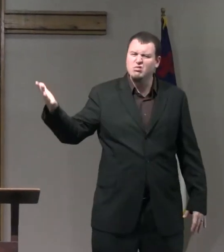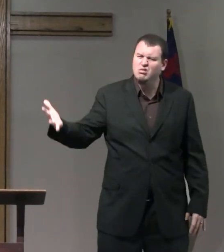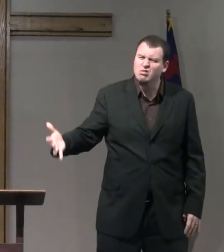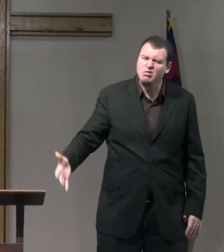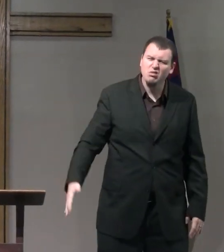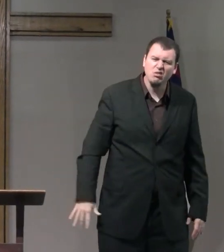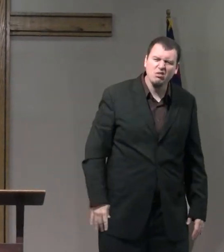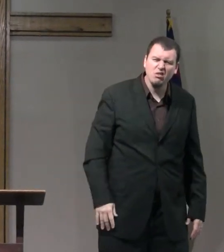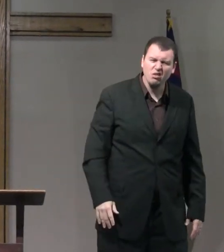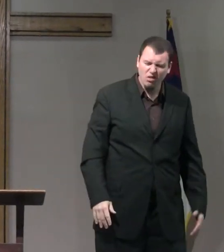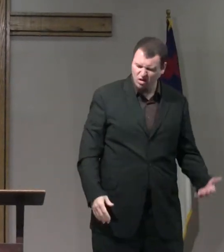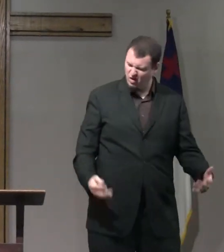they were angry